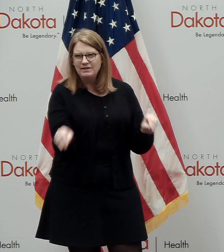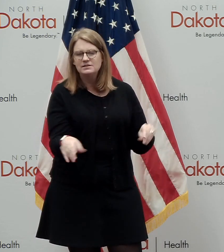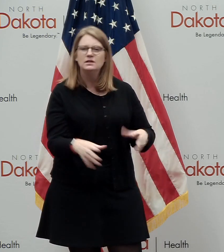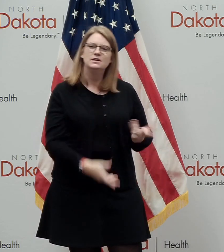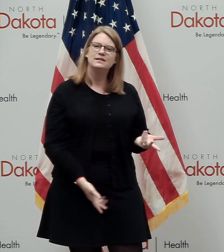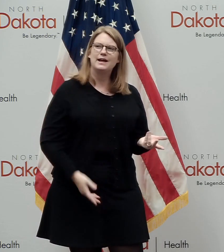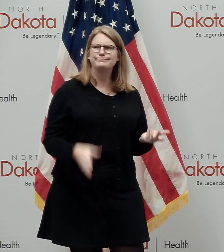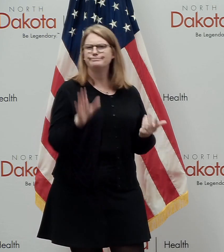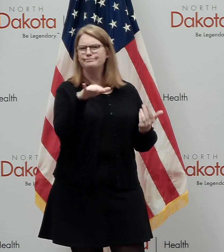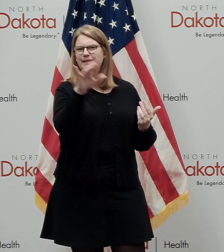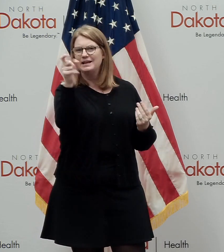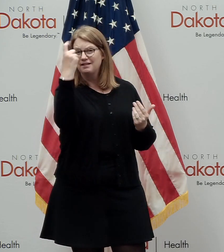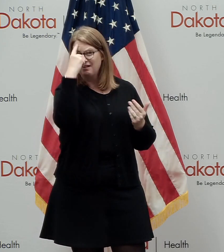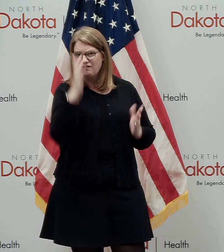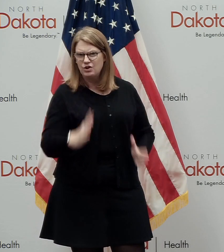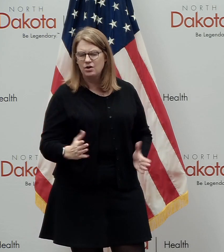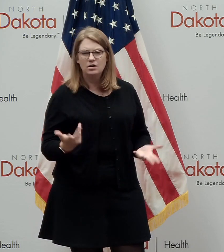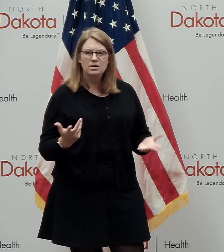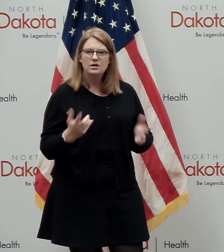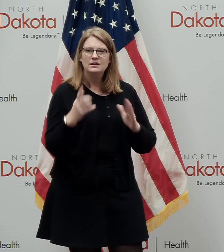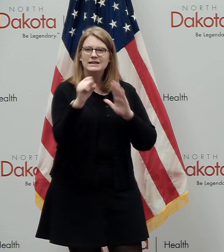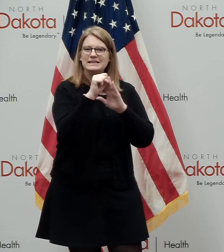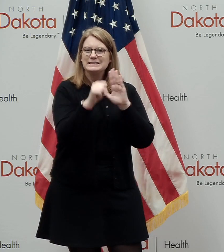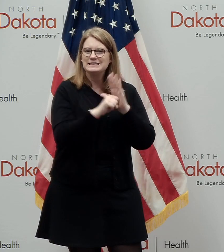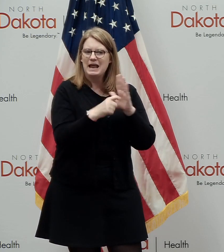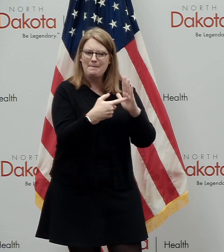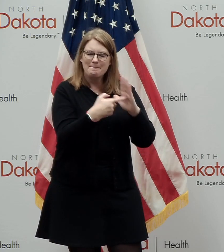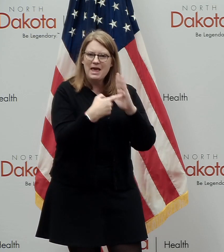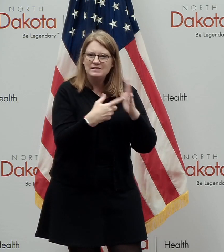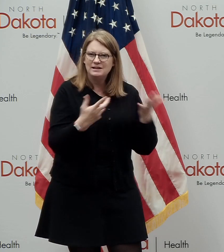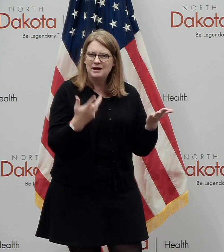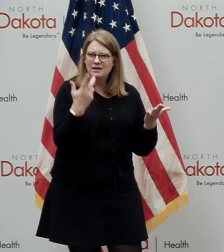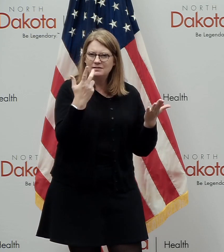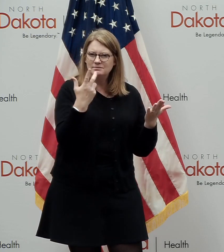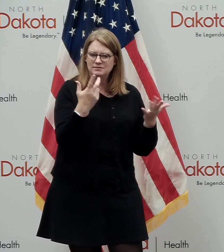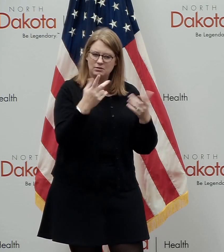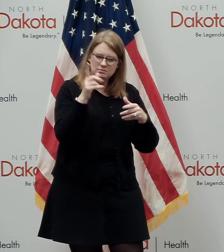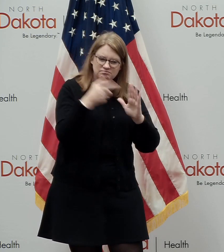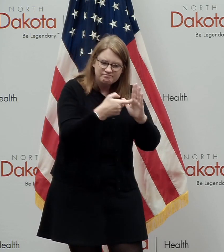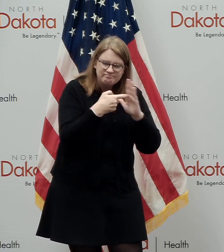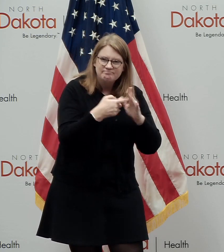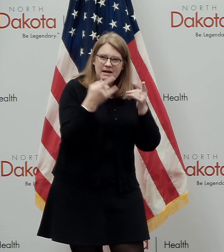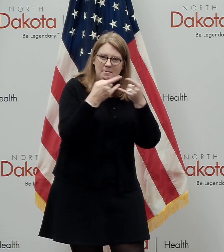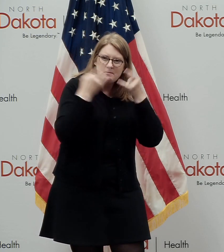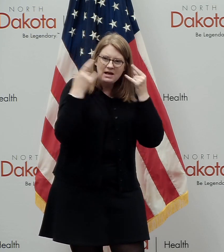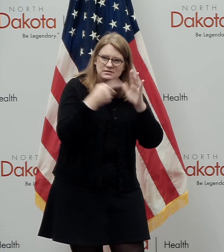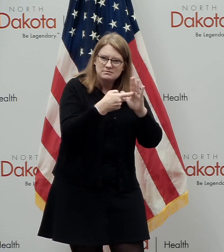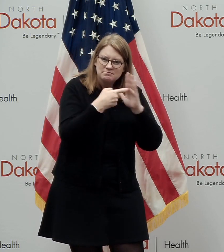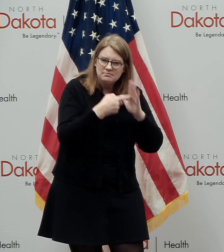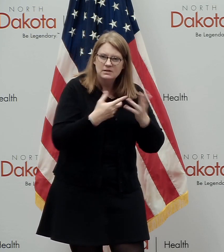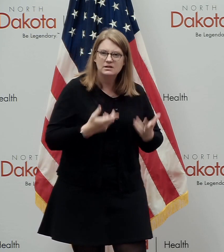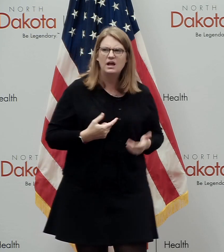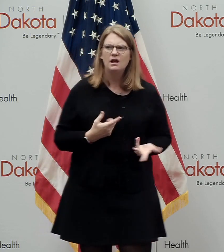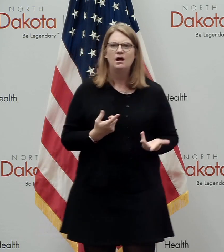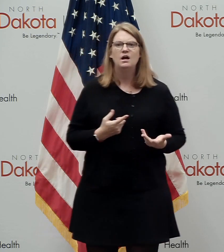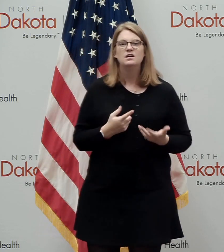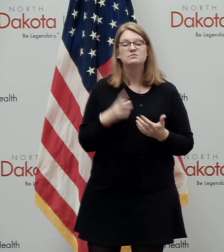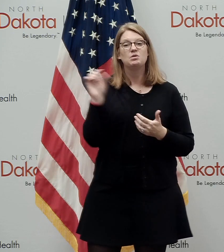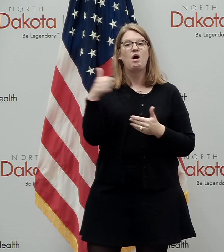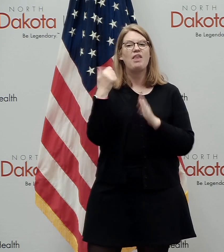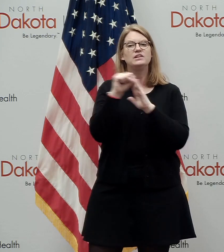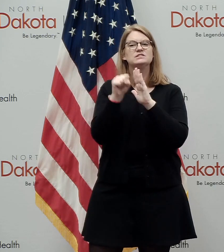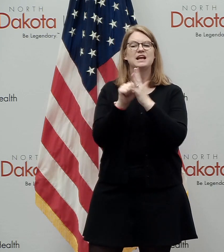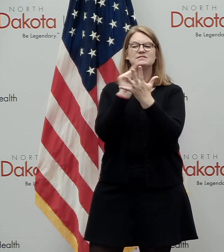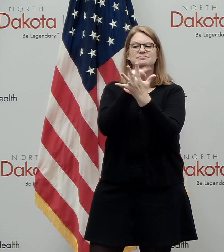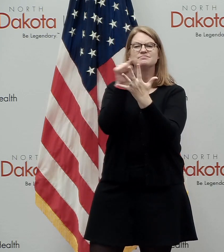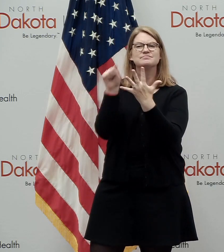Governor, why not a statewide mask mandate? And then they point to other states that have done this.